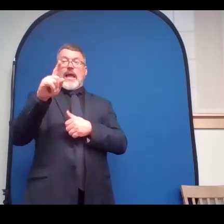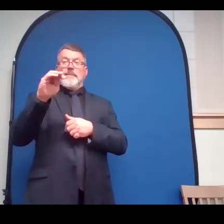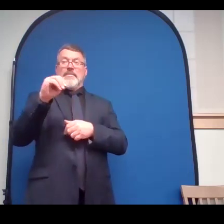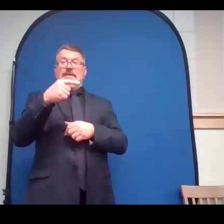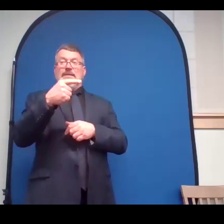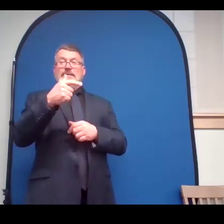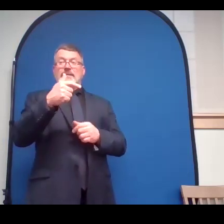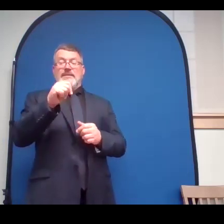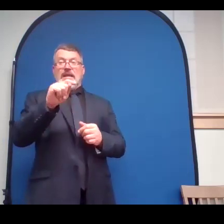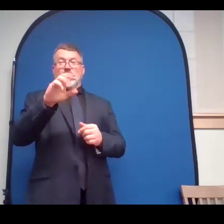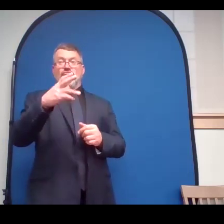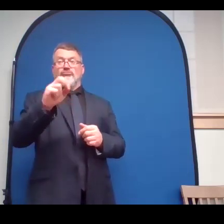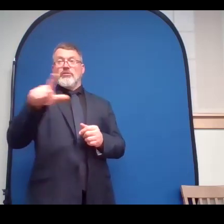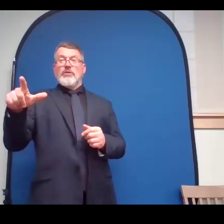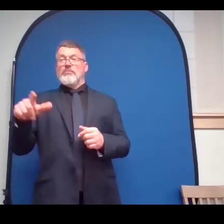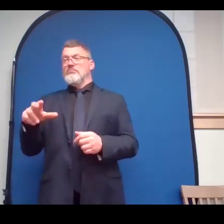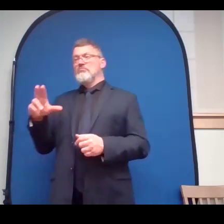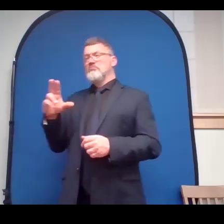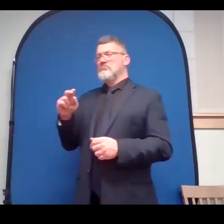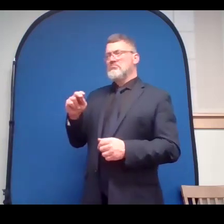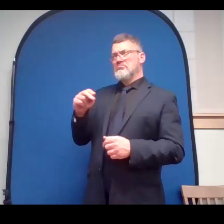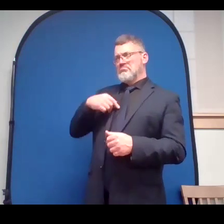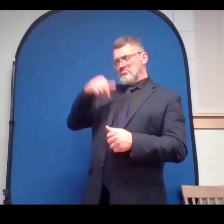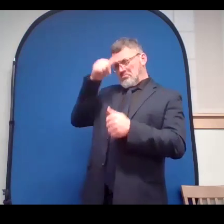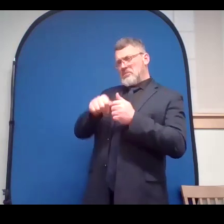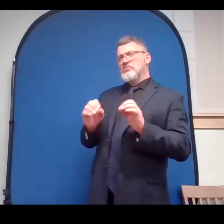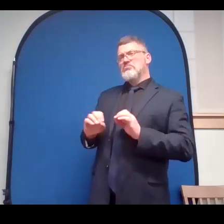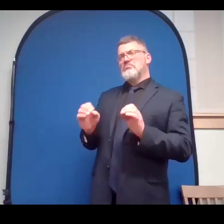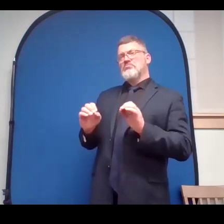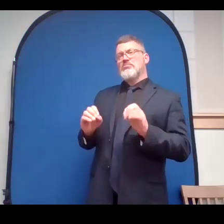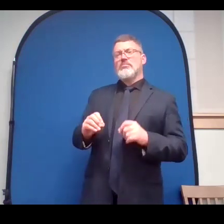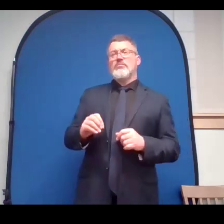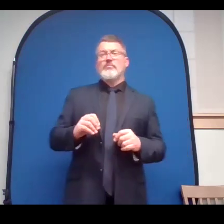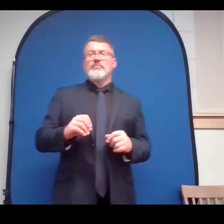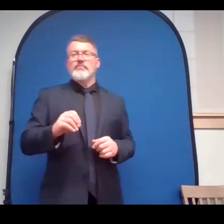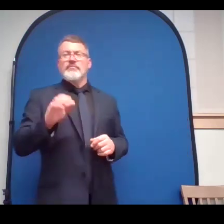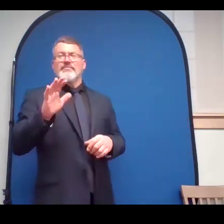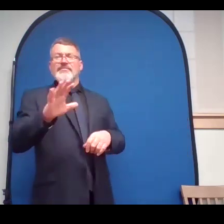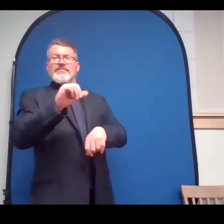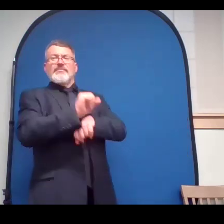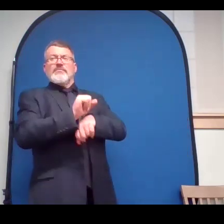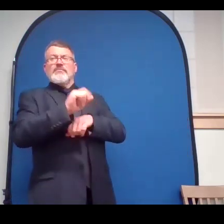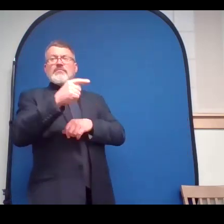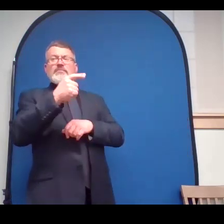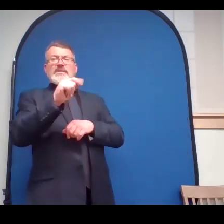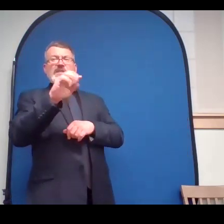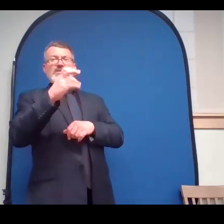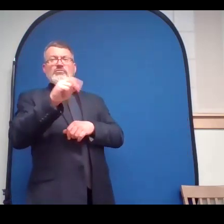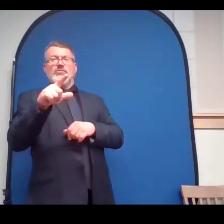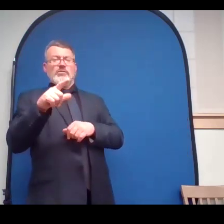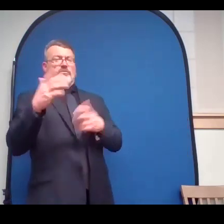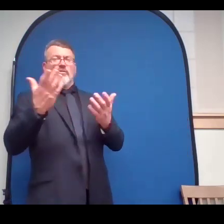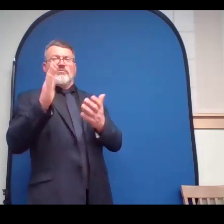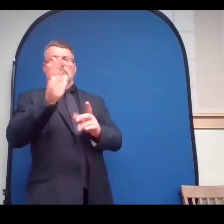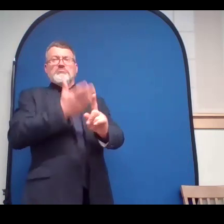Administrator Getchell's job? What are his duties? At that time, the best way to describe, he was a